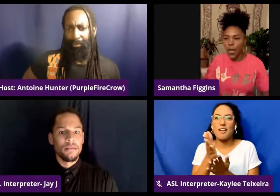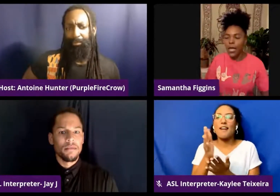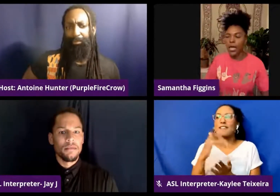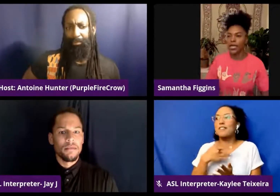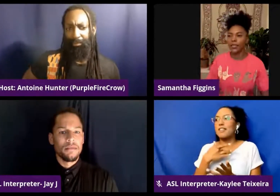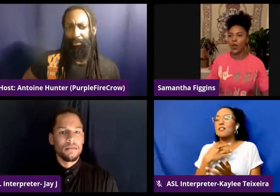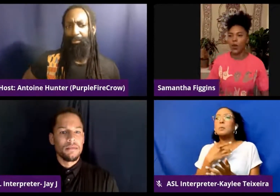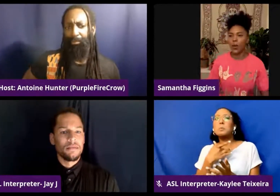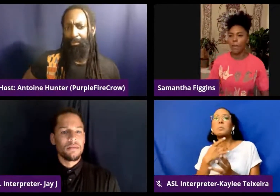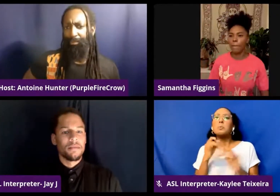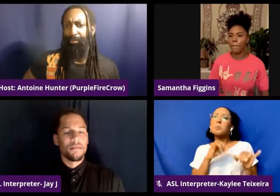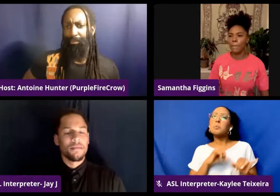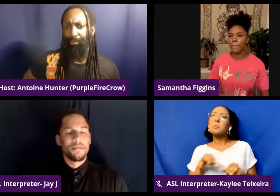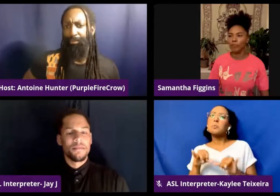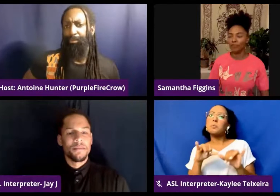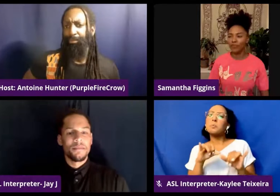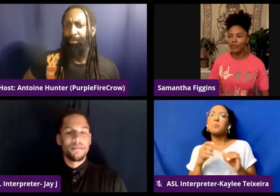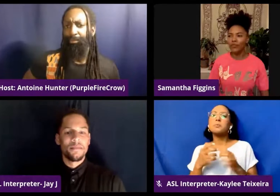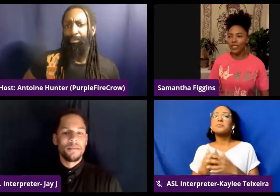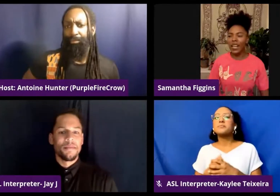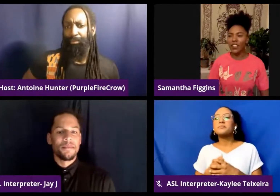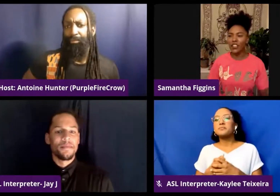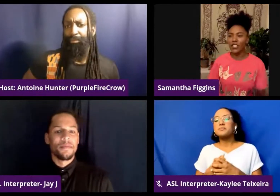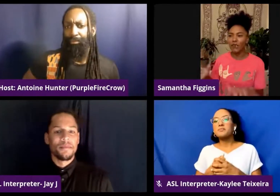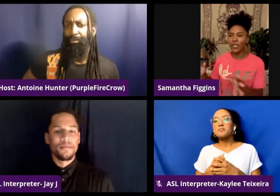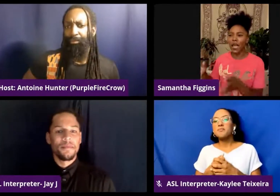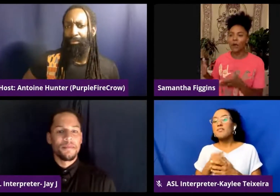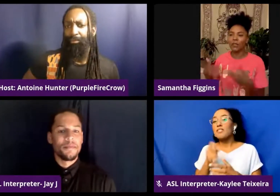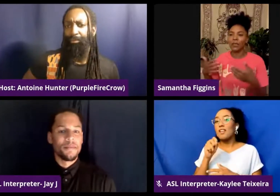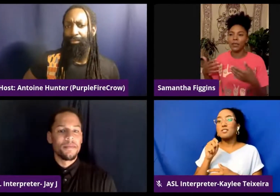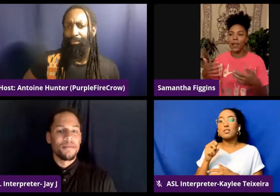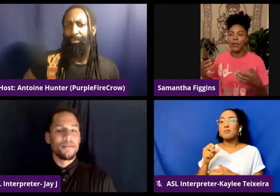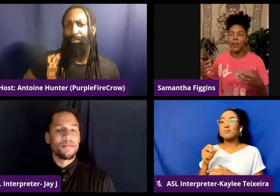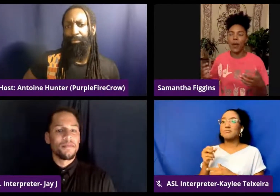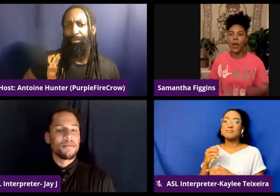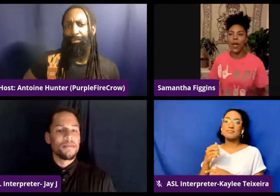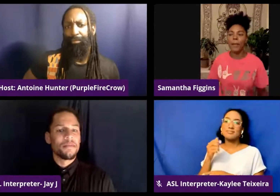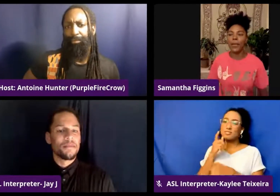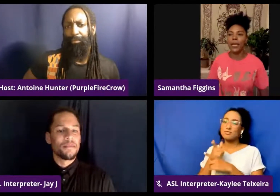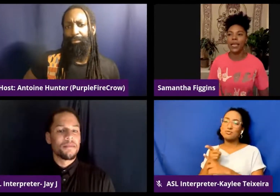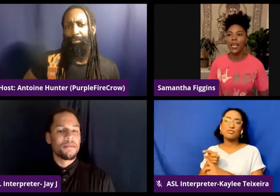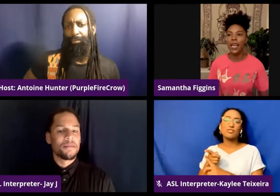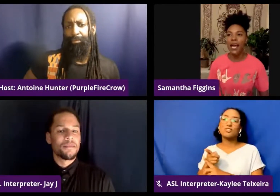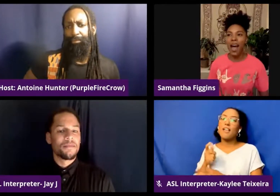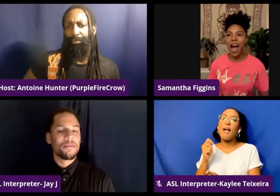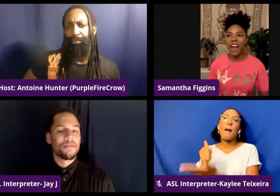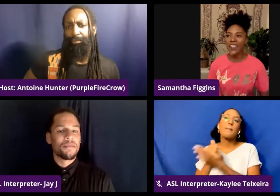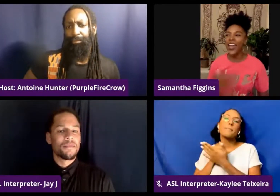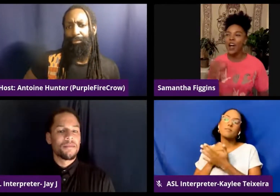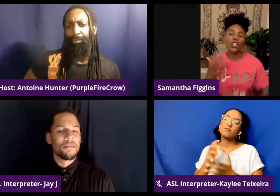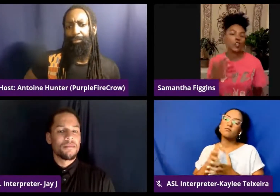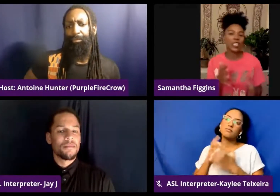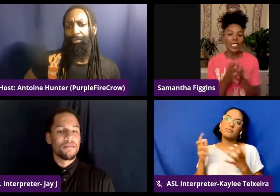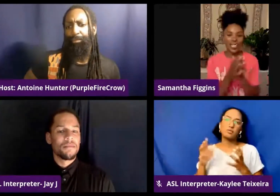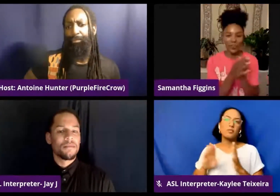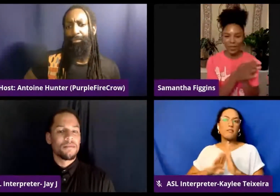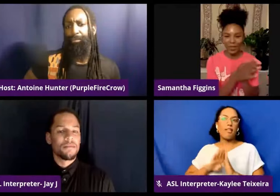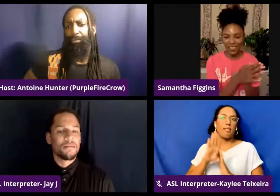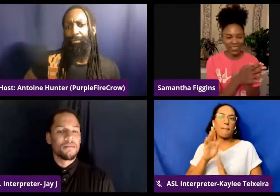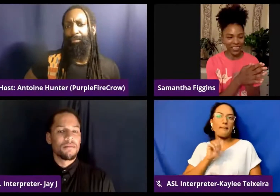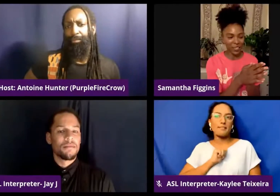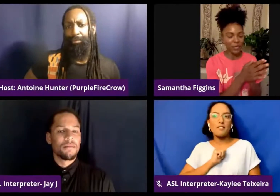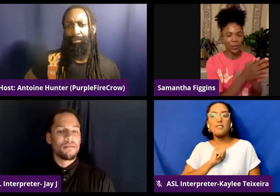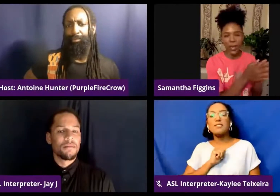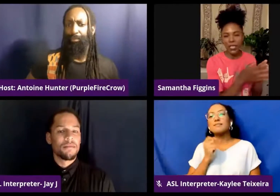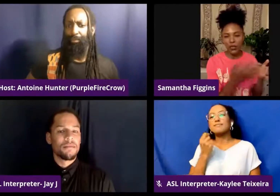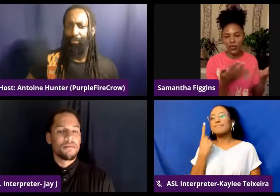else in a way. And so, yeah, she really helps me develop in that way, but that also didn't give